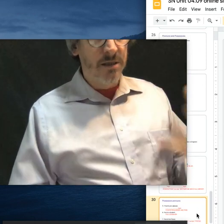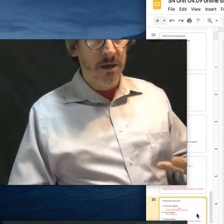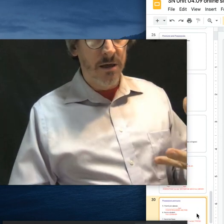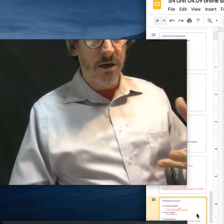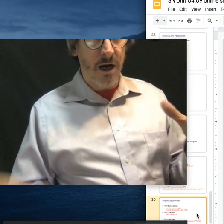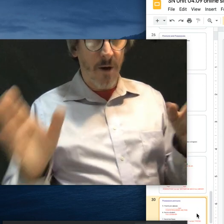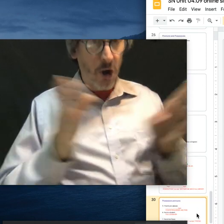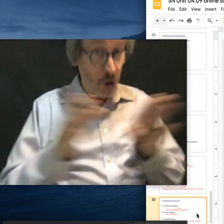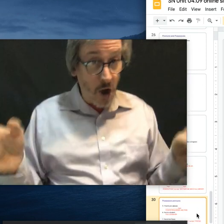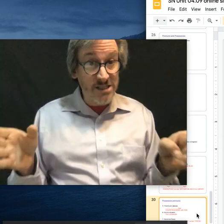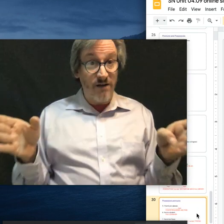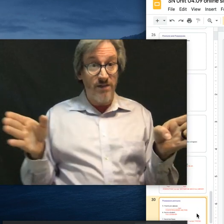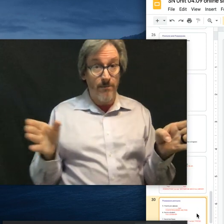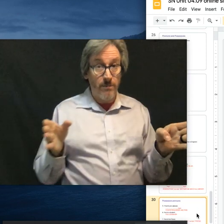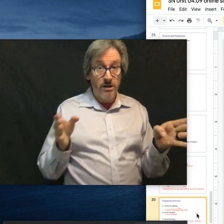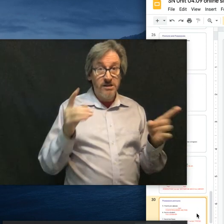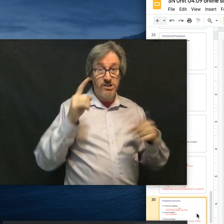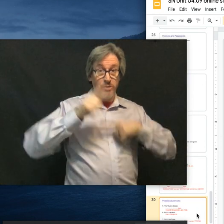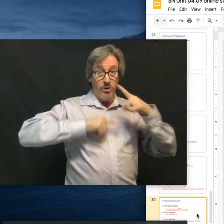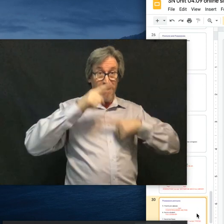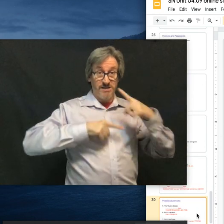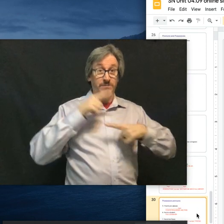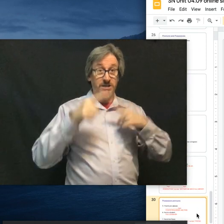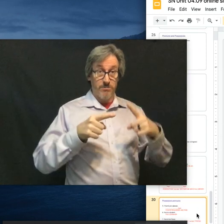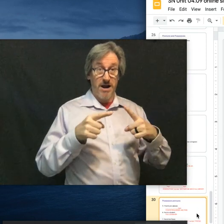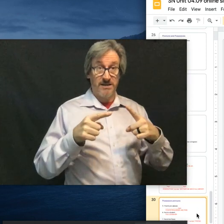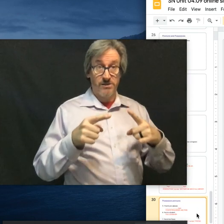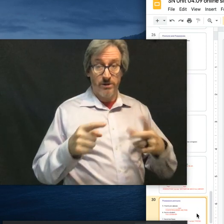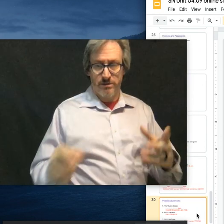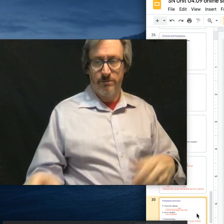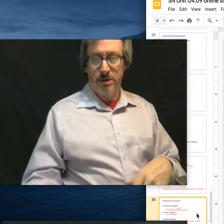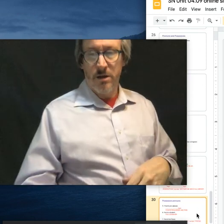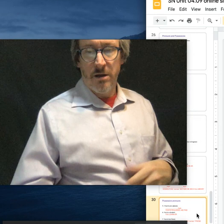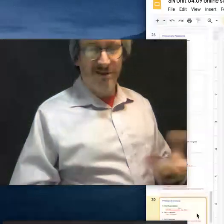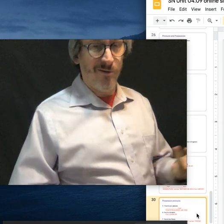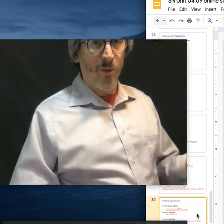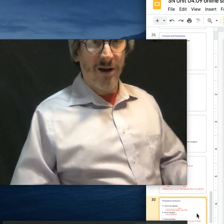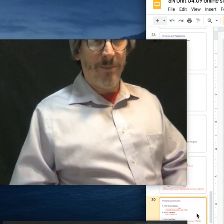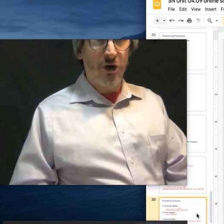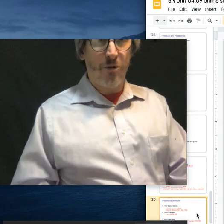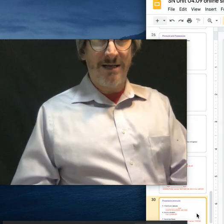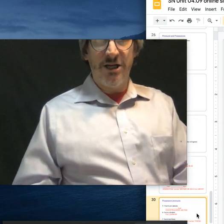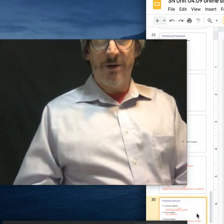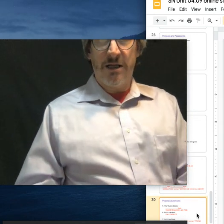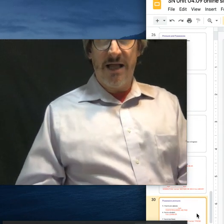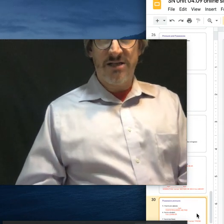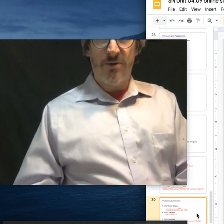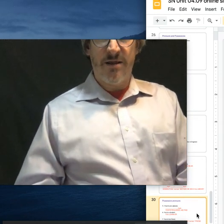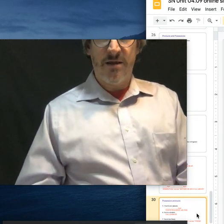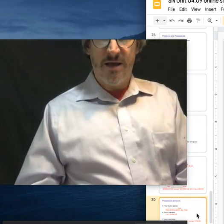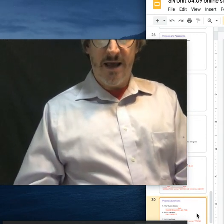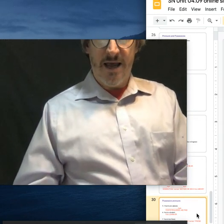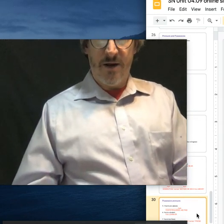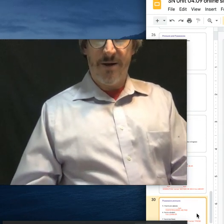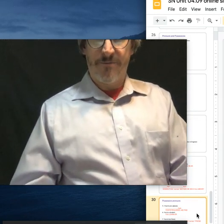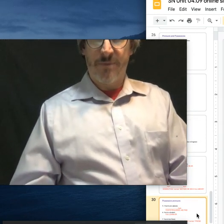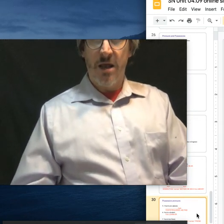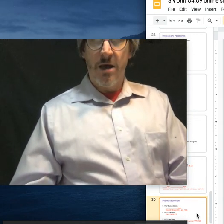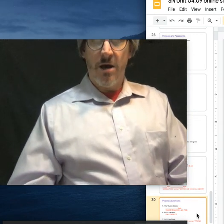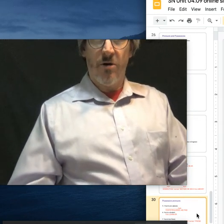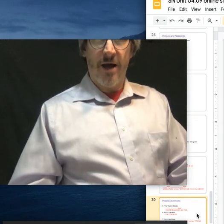sentences, a gloss of them, so that you have something to practice with. That'd be what I'd be correcting you in class with,